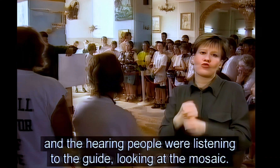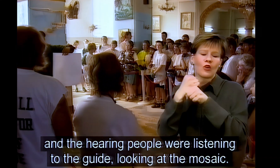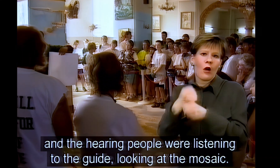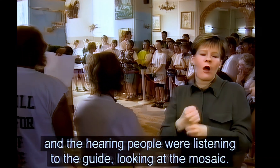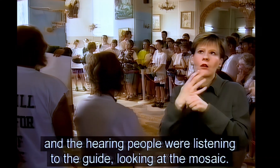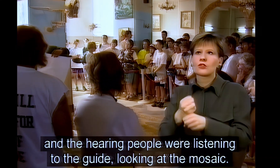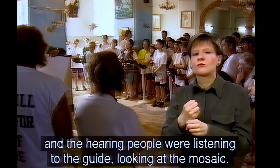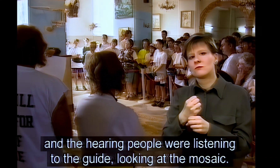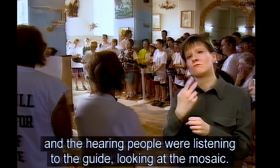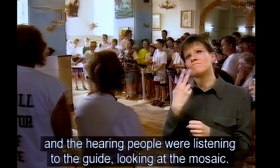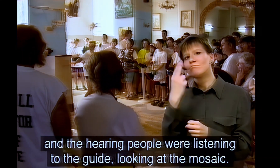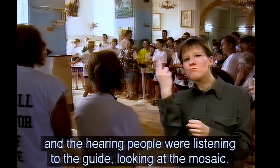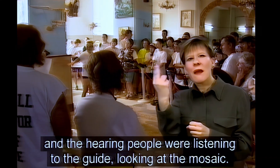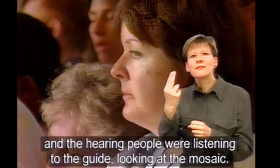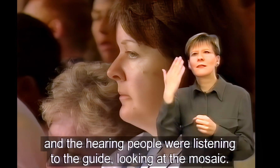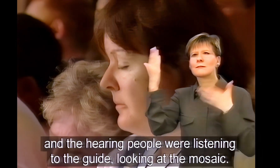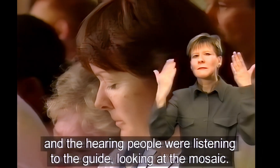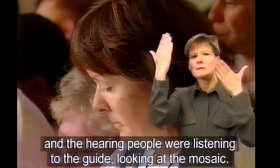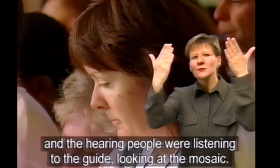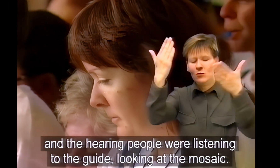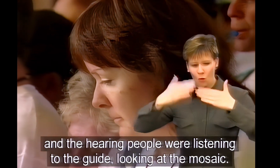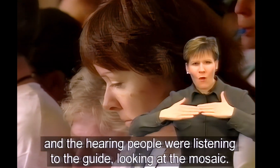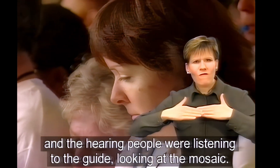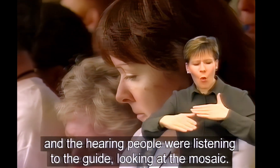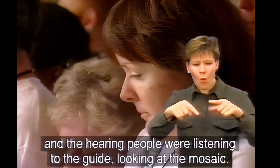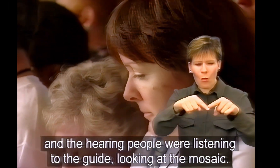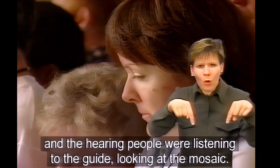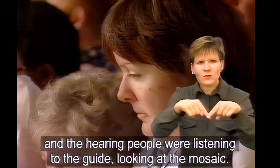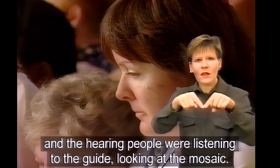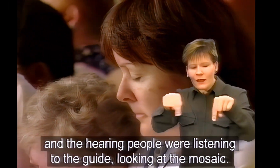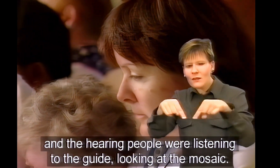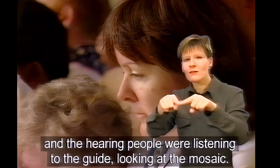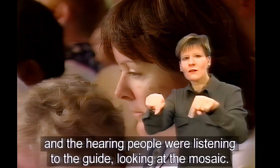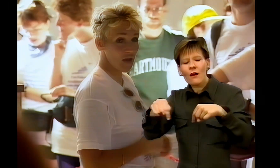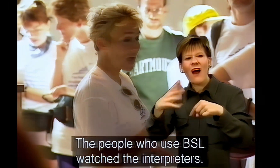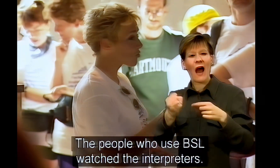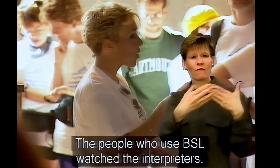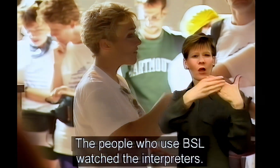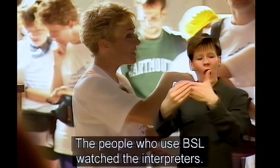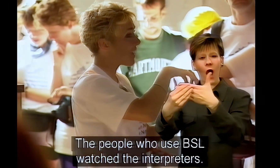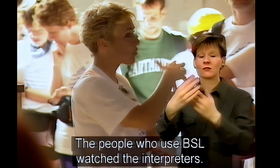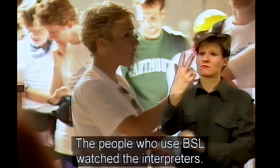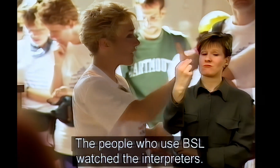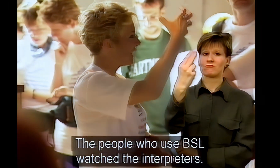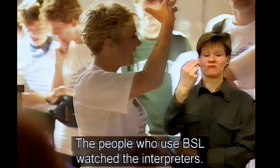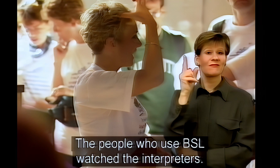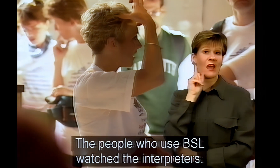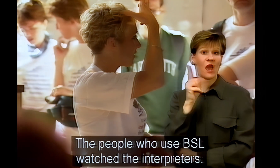hearing people were there listening to the guide. They were standing up looking at the mosaic on the floor. The people who used BSL were watching